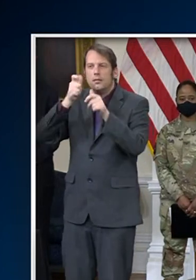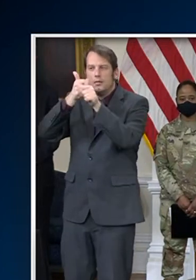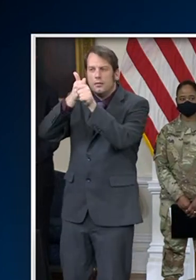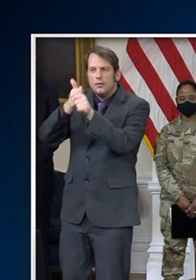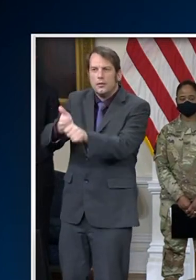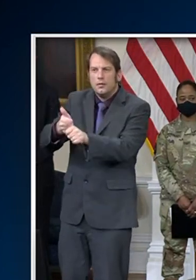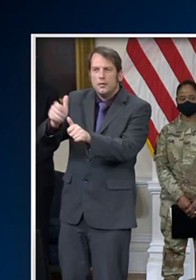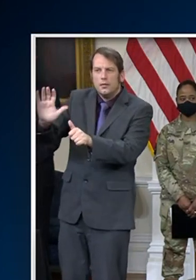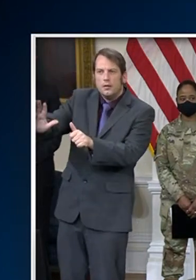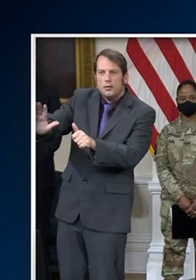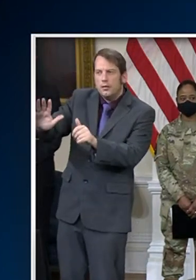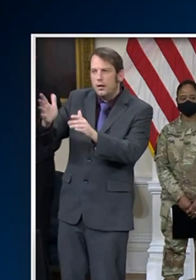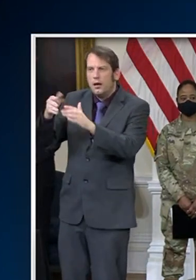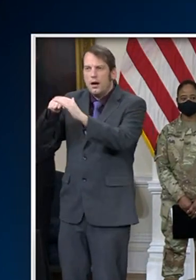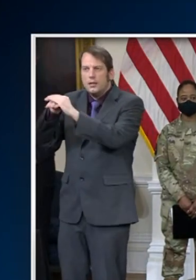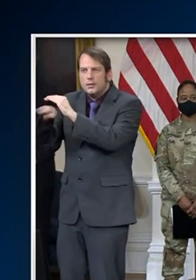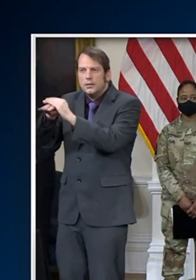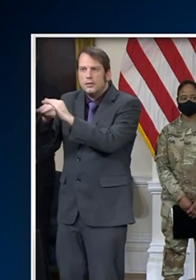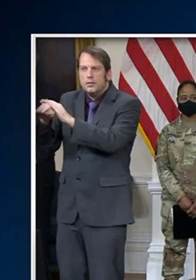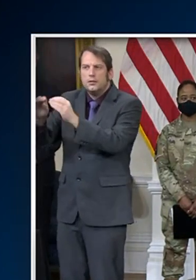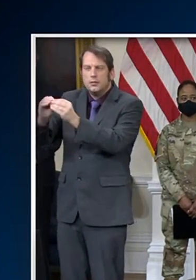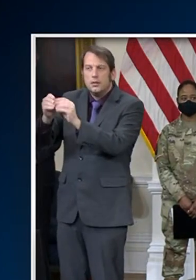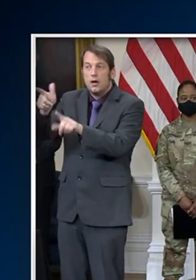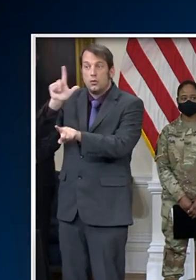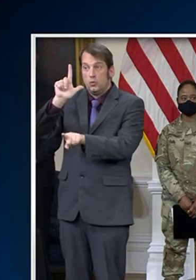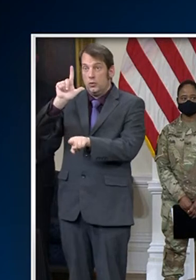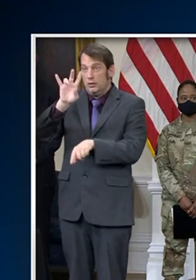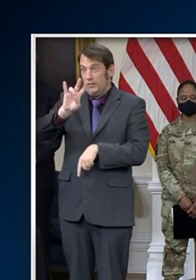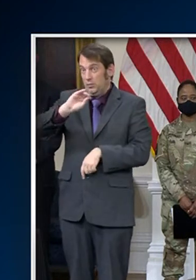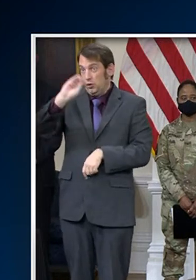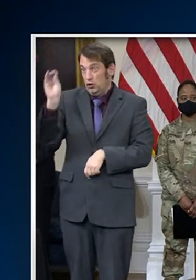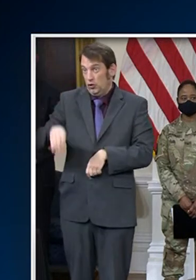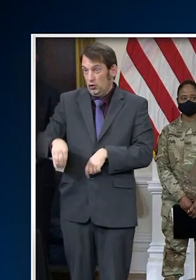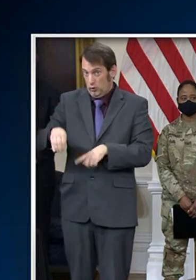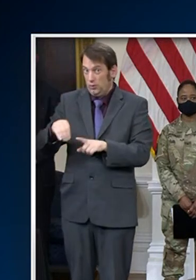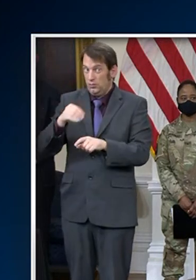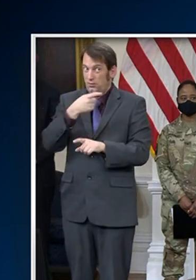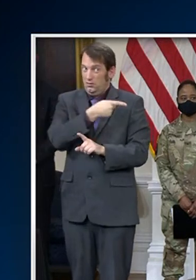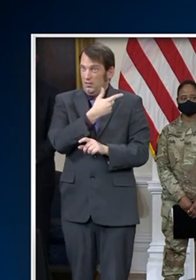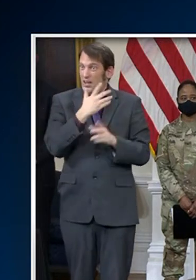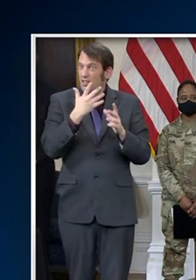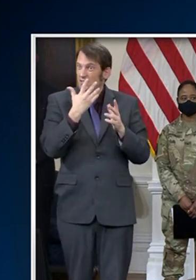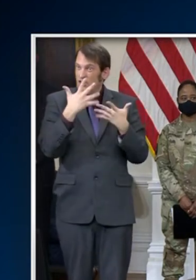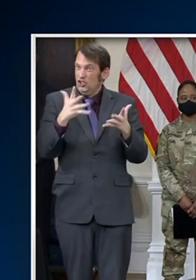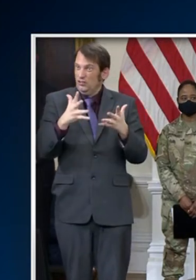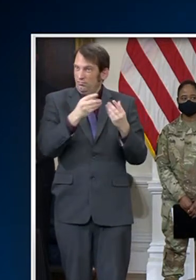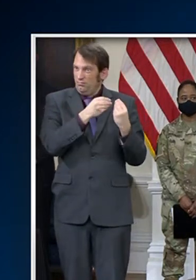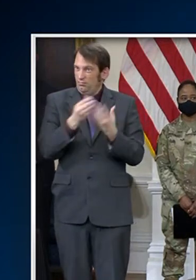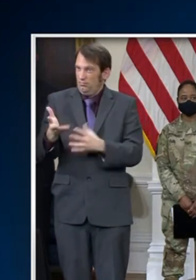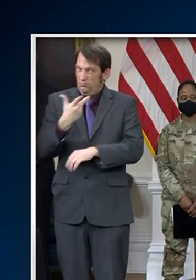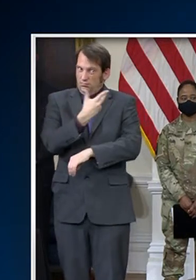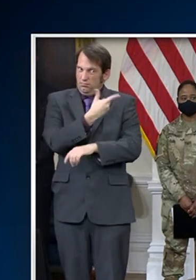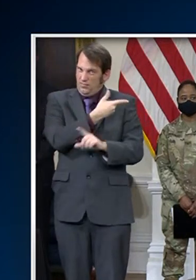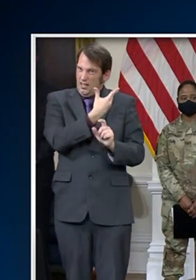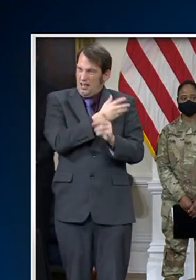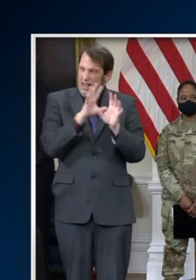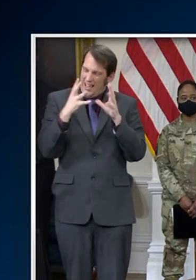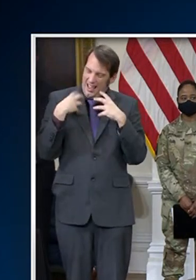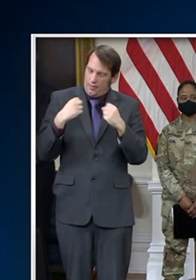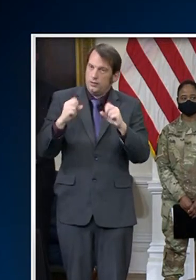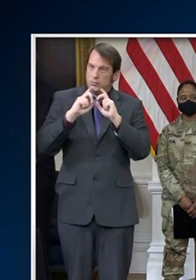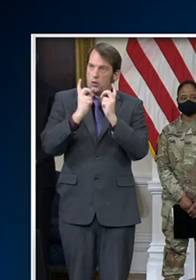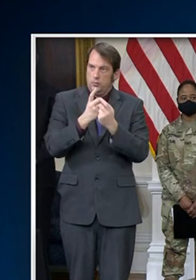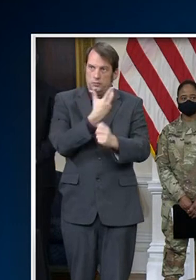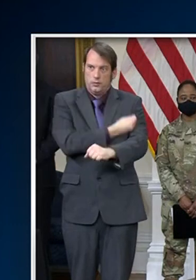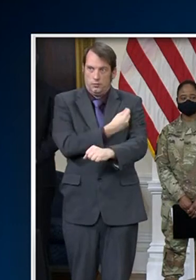27% have been vaccinated by the local health department, and 73% have been done by